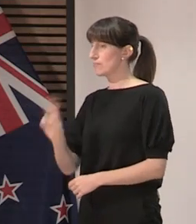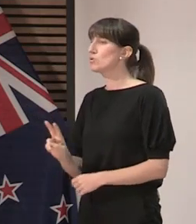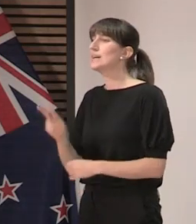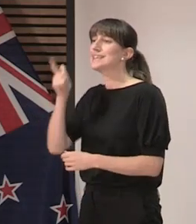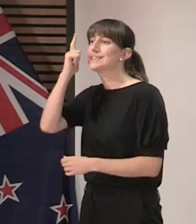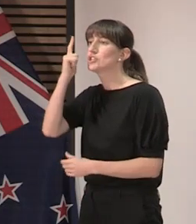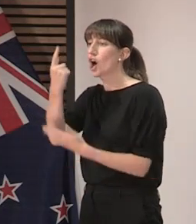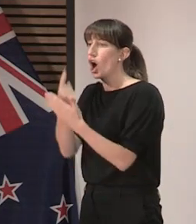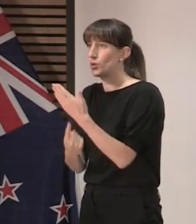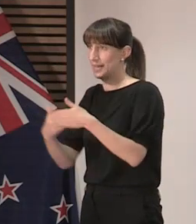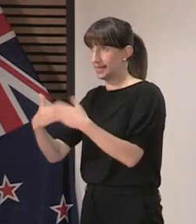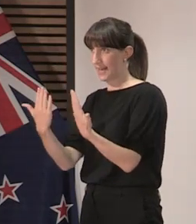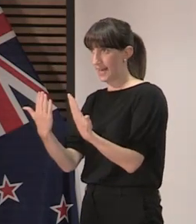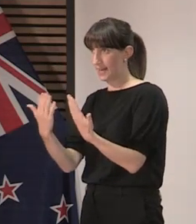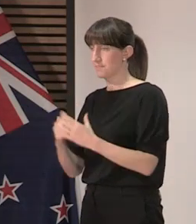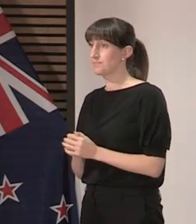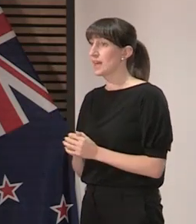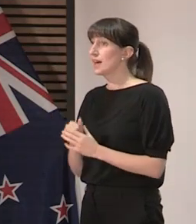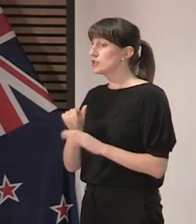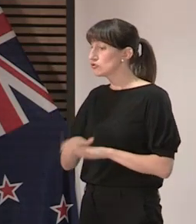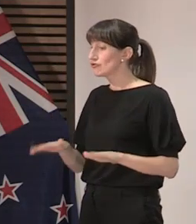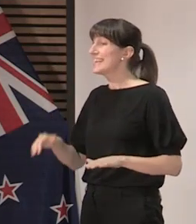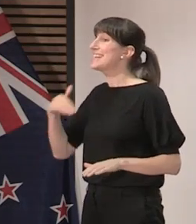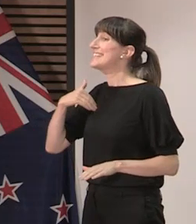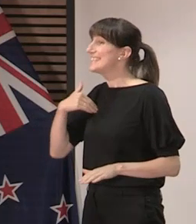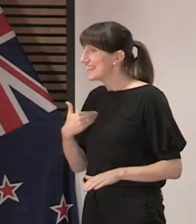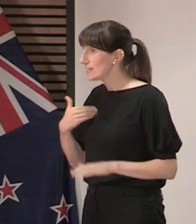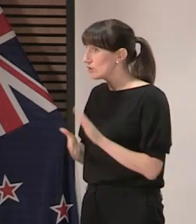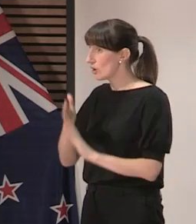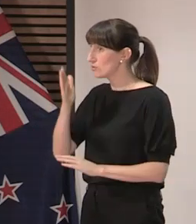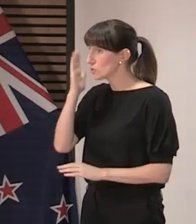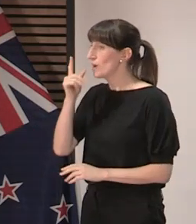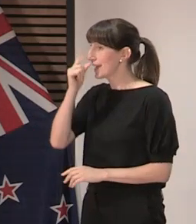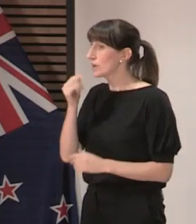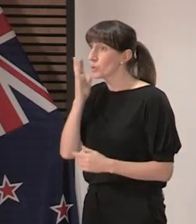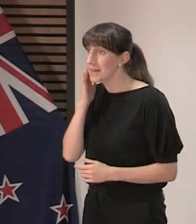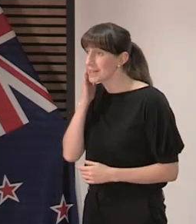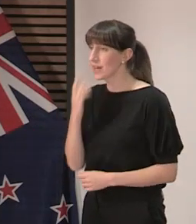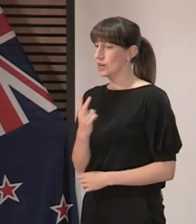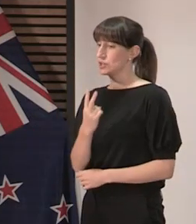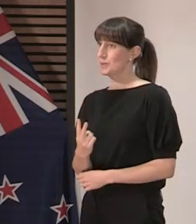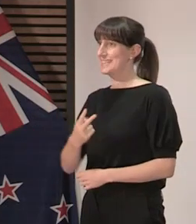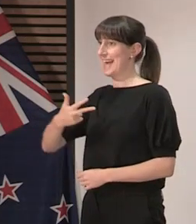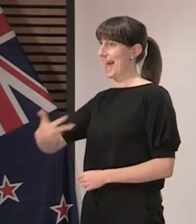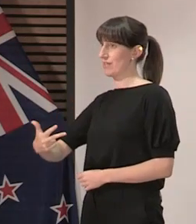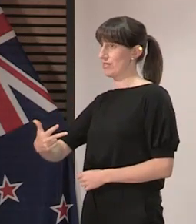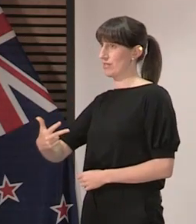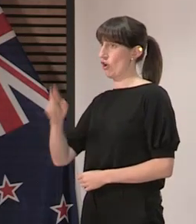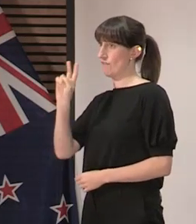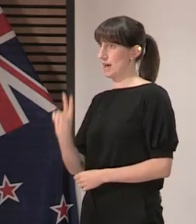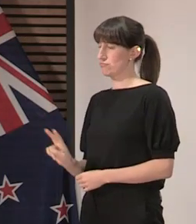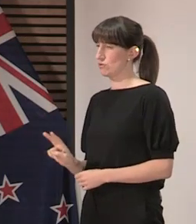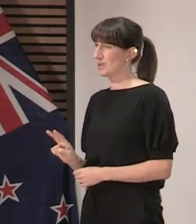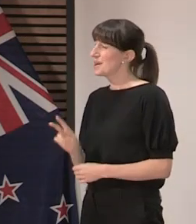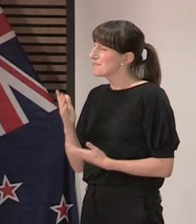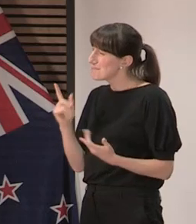who need to attend will be able to attend from the 29th of April. I do want to caution, though, it may take a bit